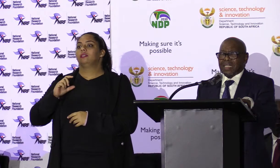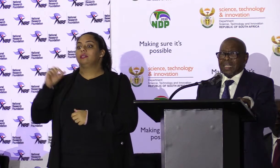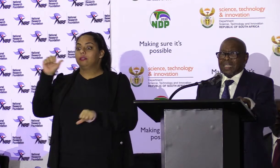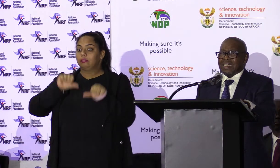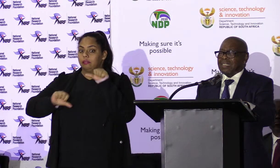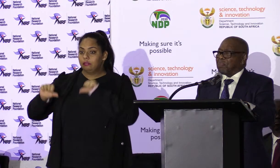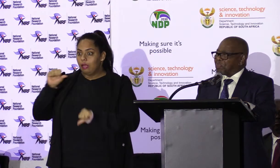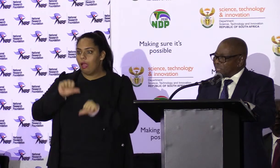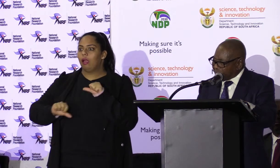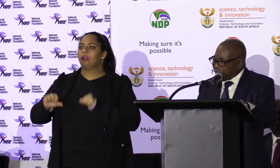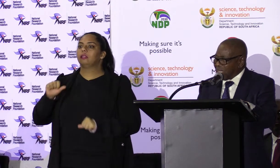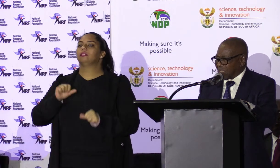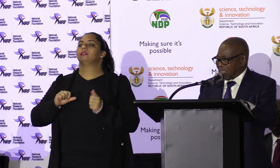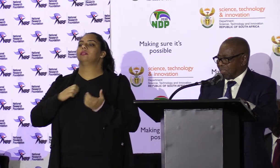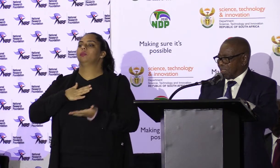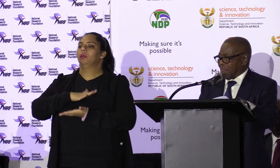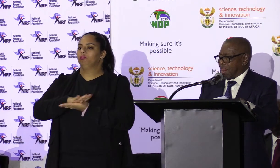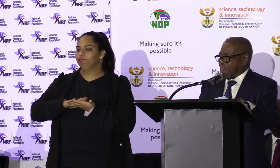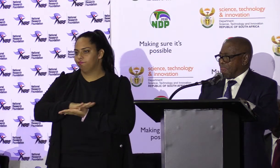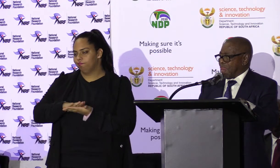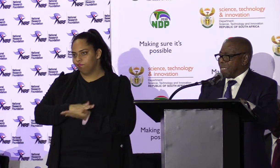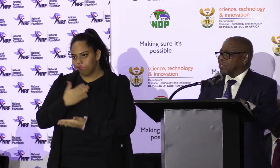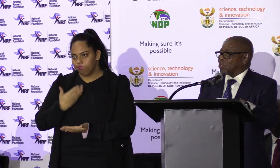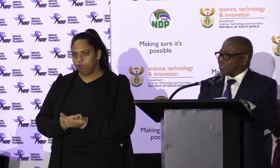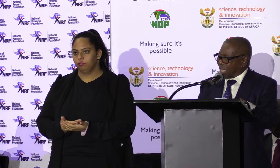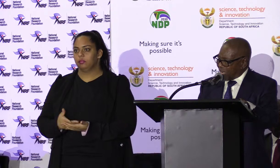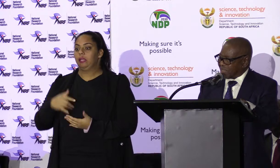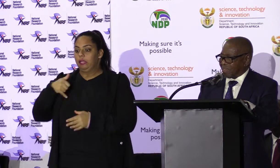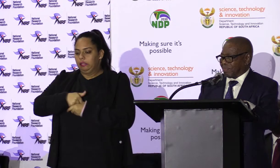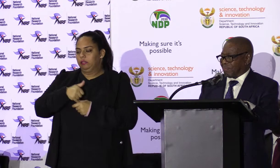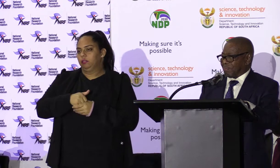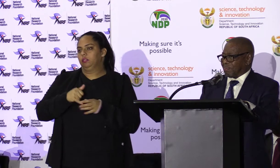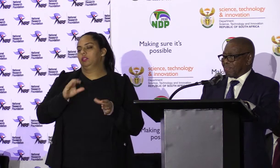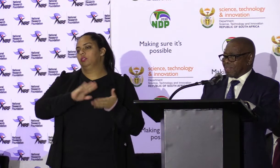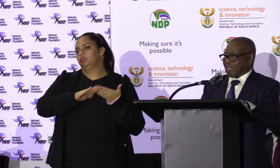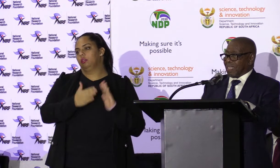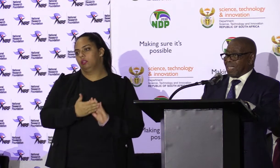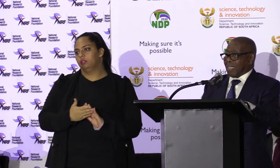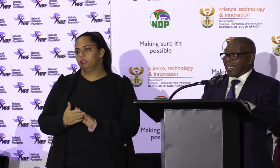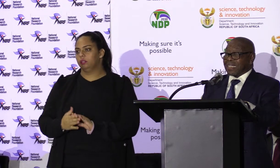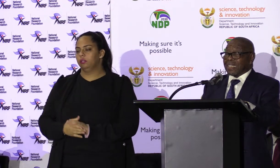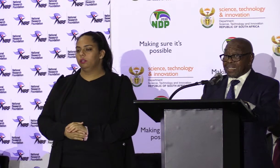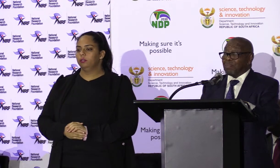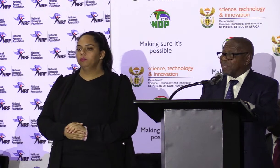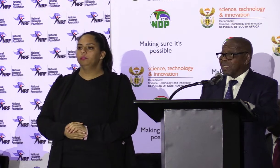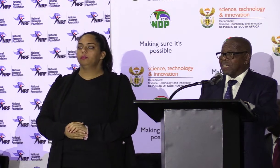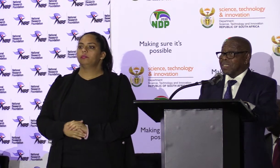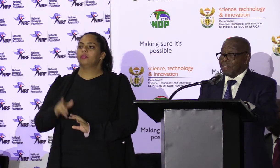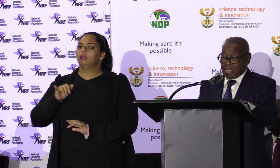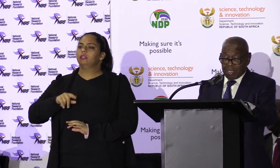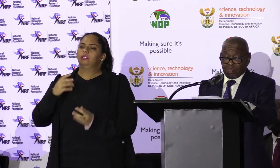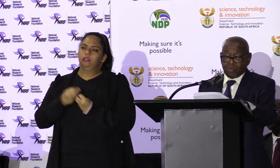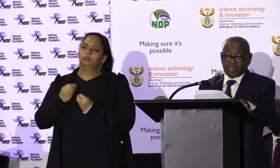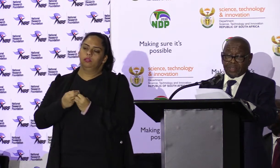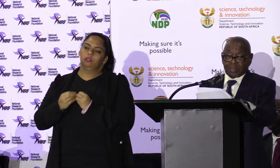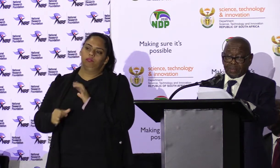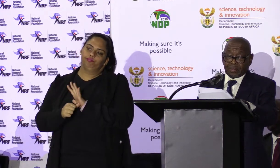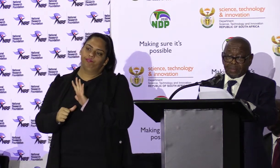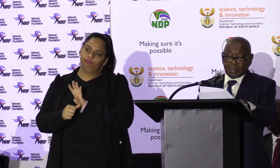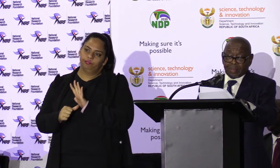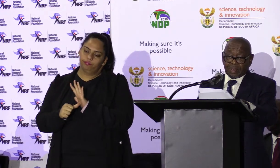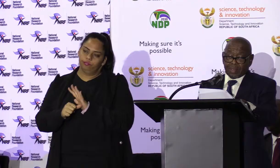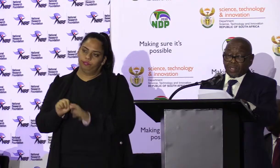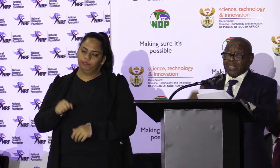science is appreciated in society. That is something that is very